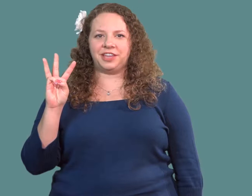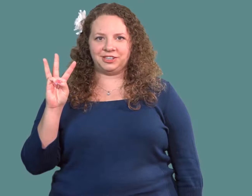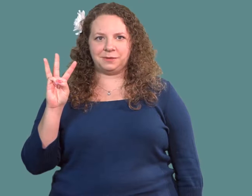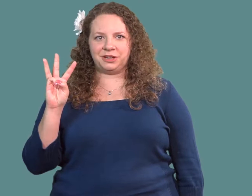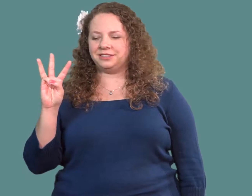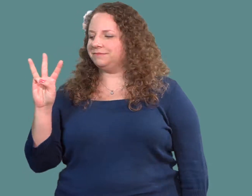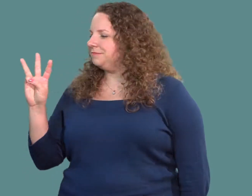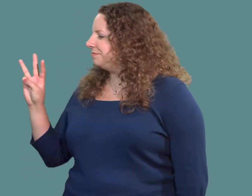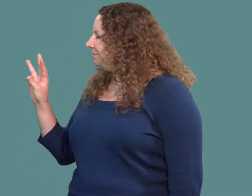they are separate.